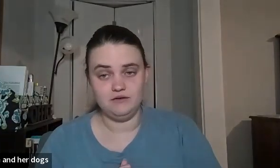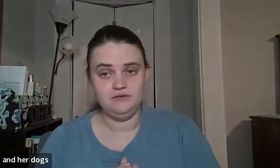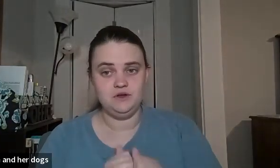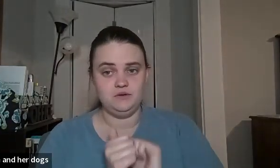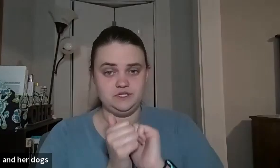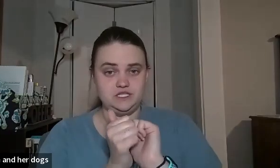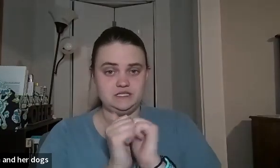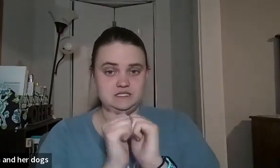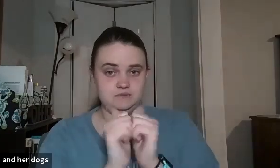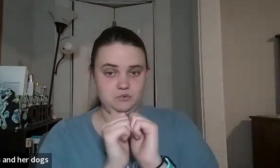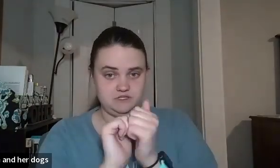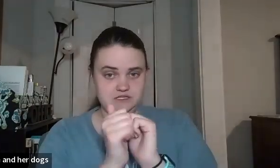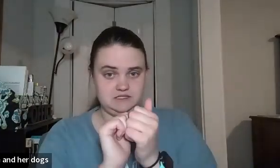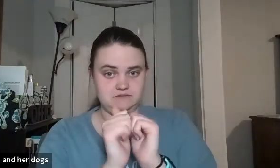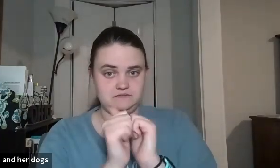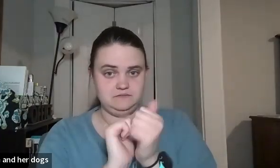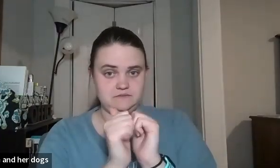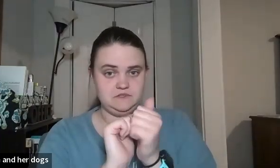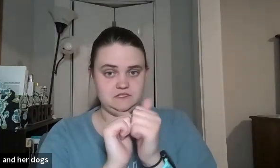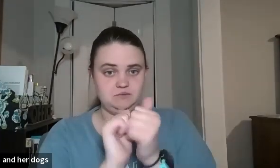itself, which is sports.